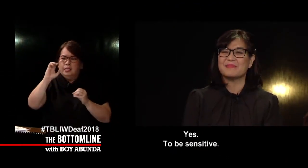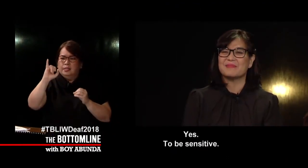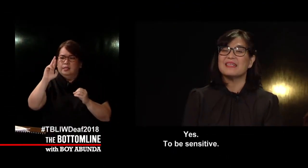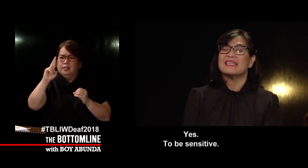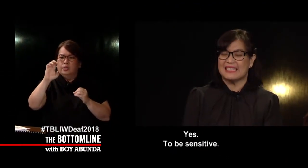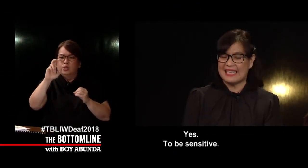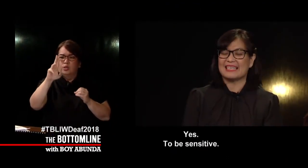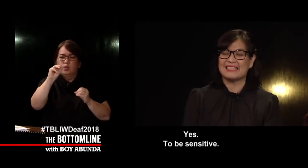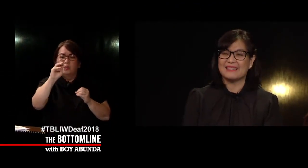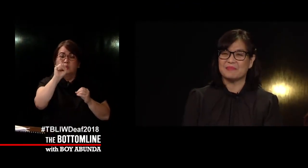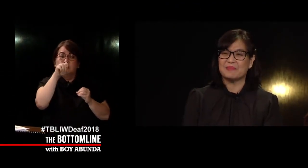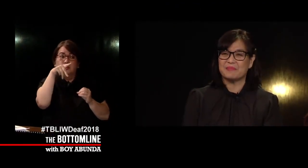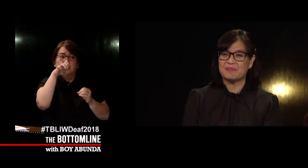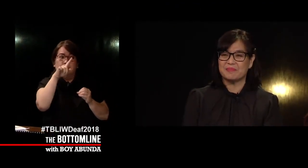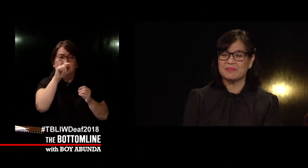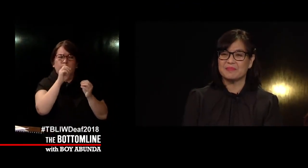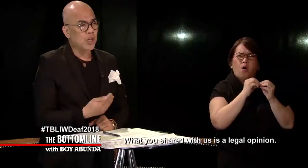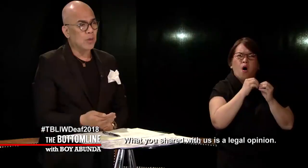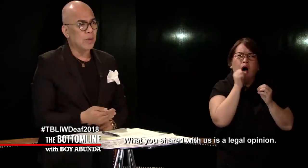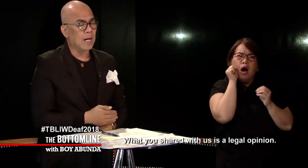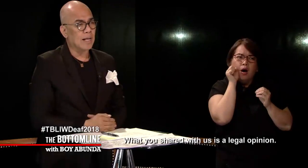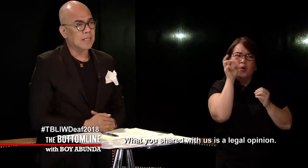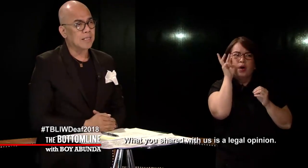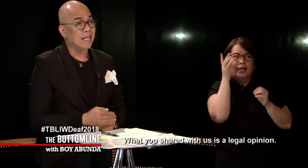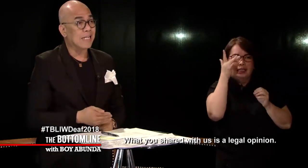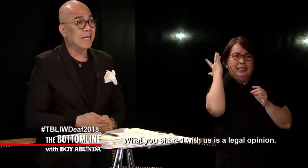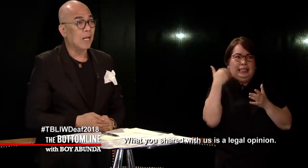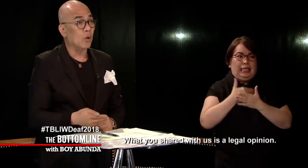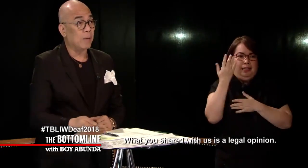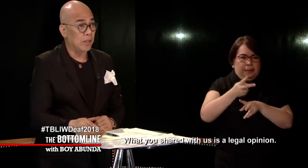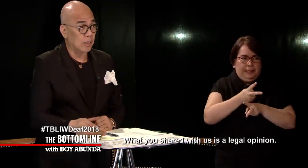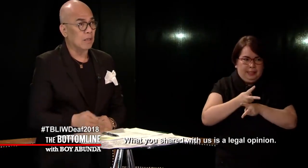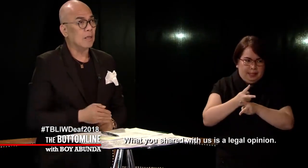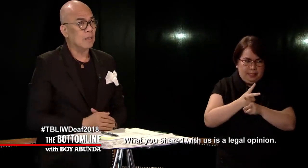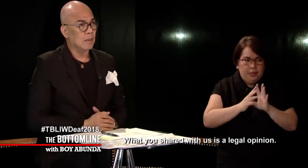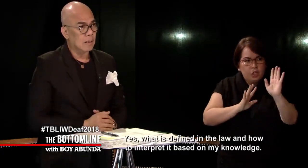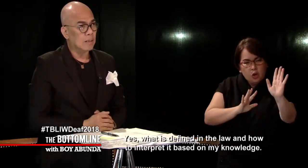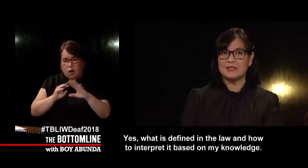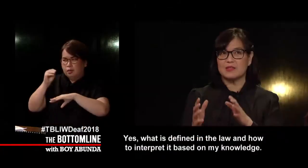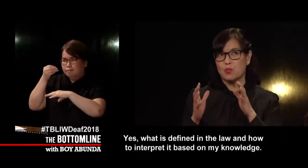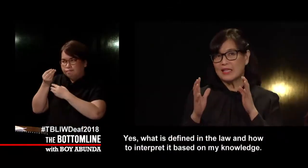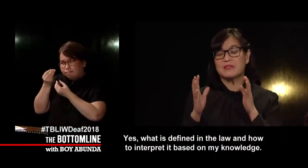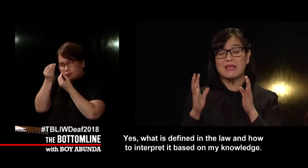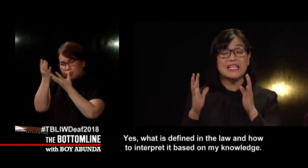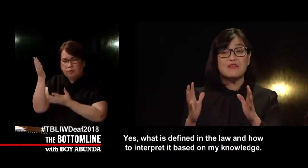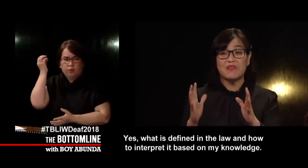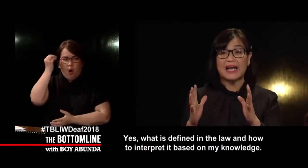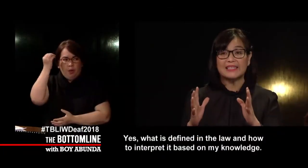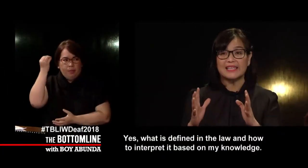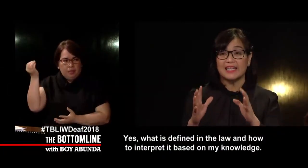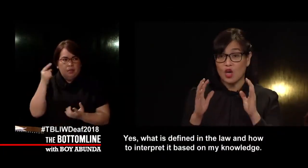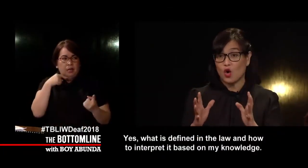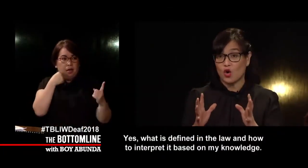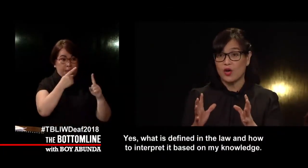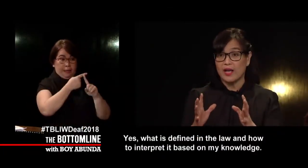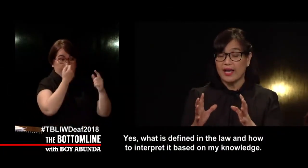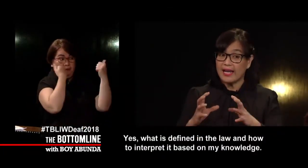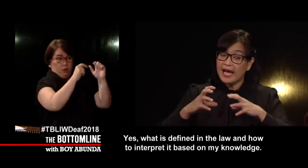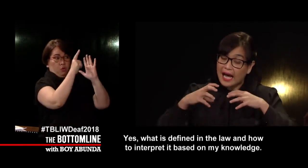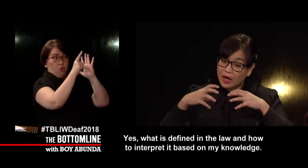maging sensitibo. Yes. Oo. What you shared with us is a legal opinion. Yes, kung what is being defined in the